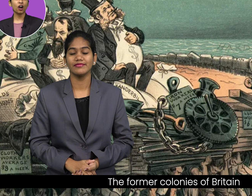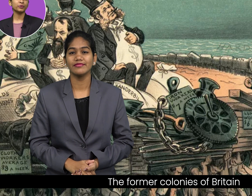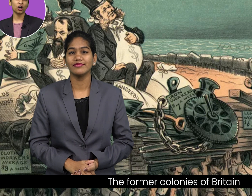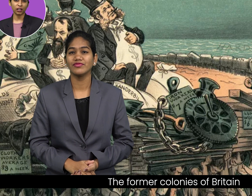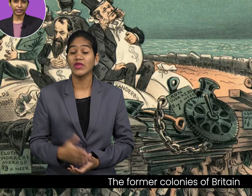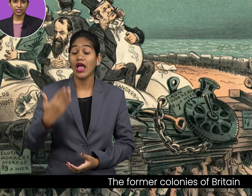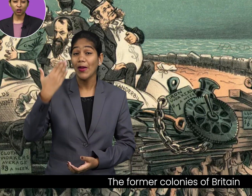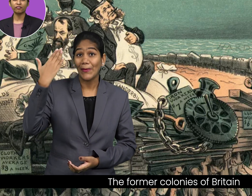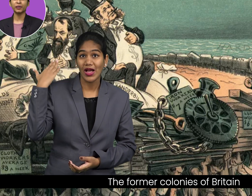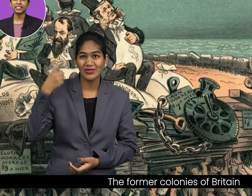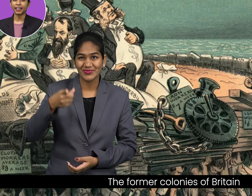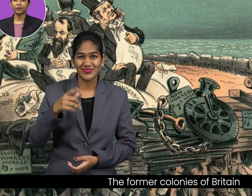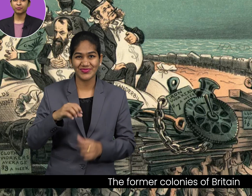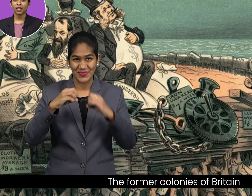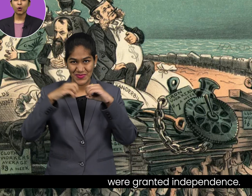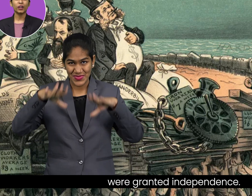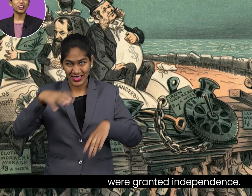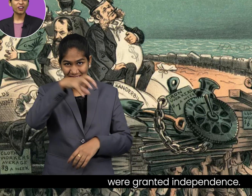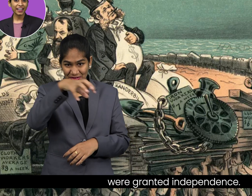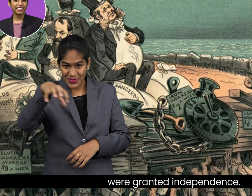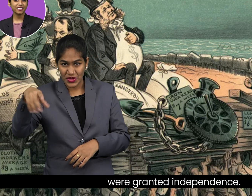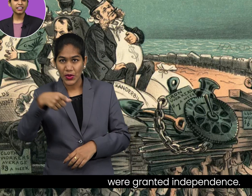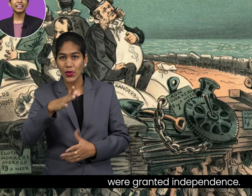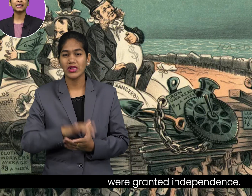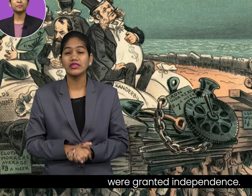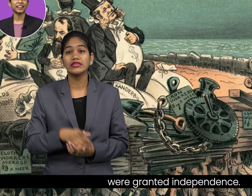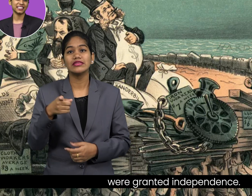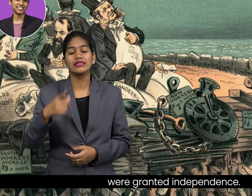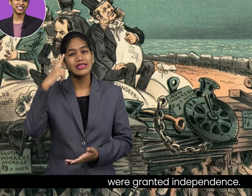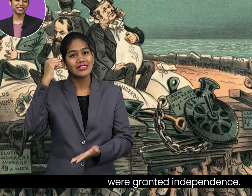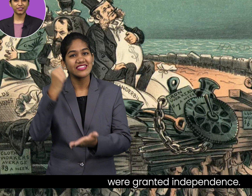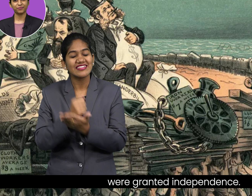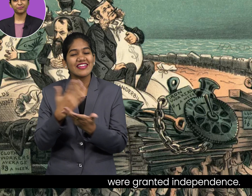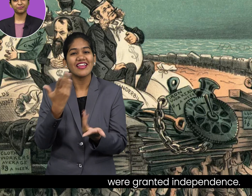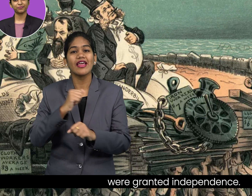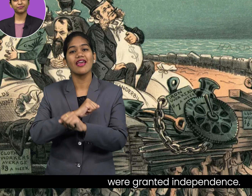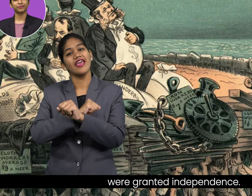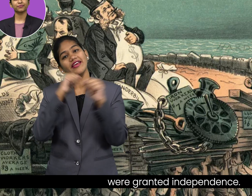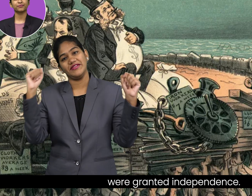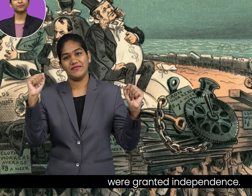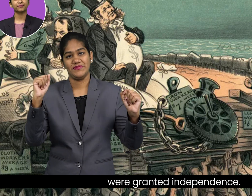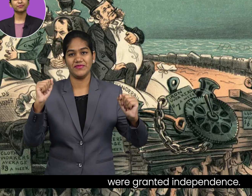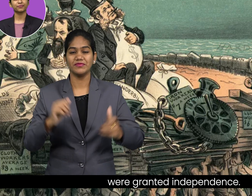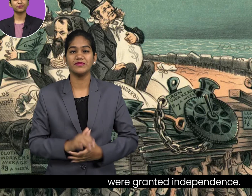The former colonies of Britain were granted independence.